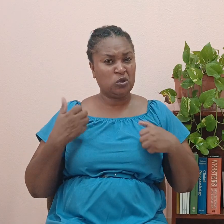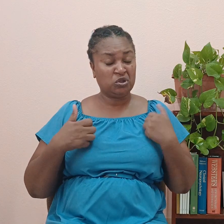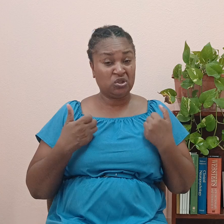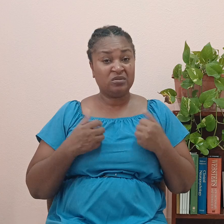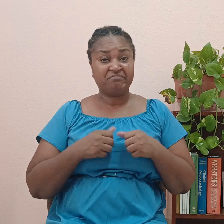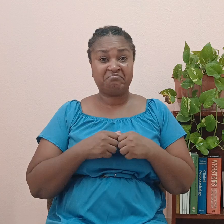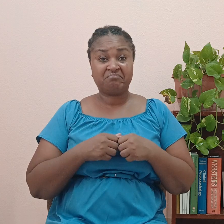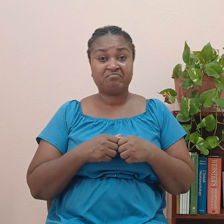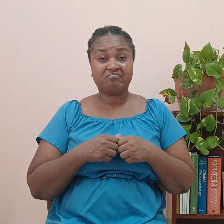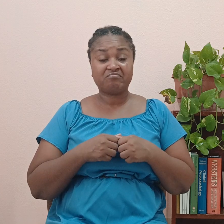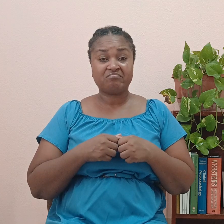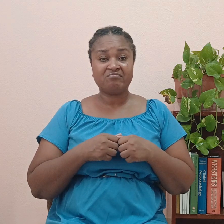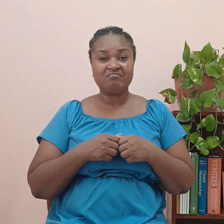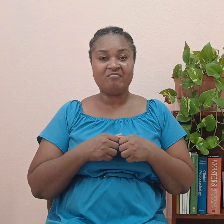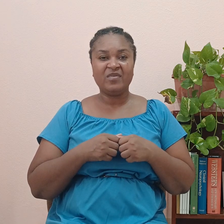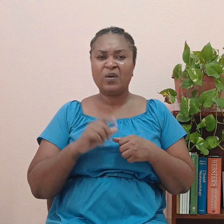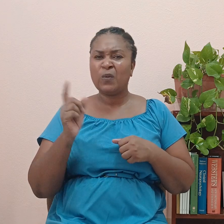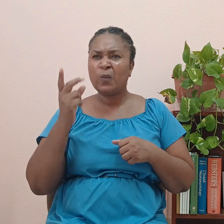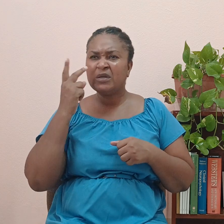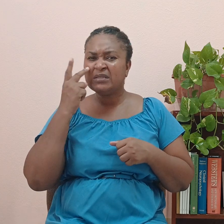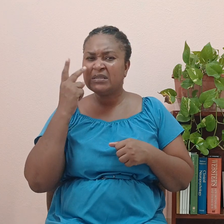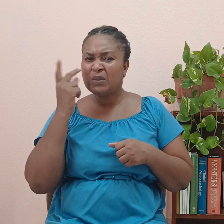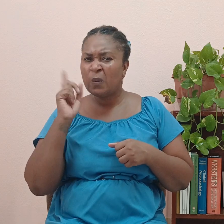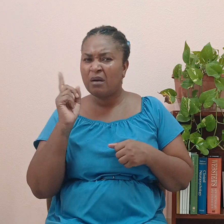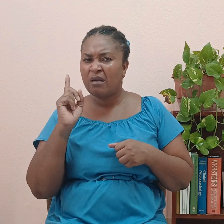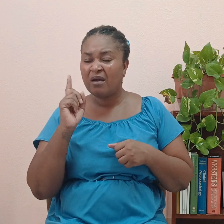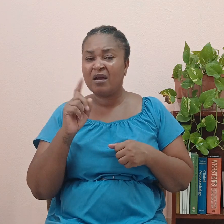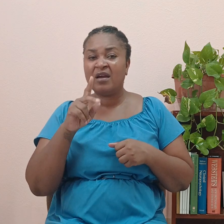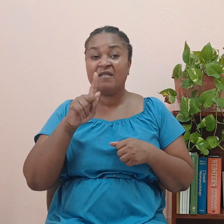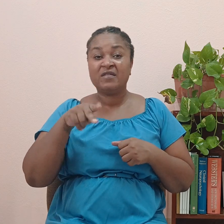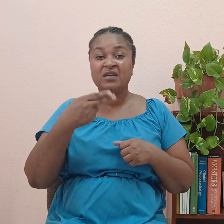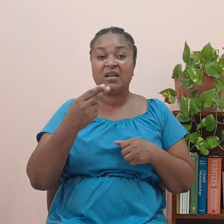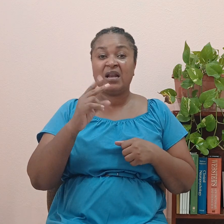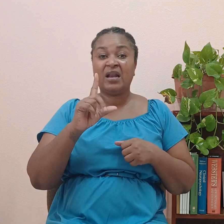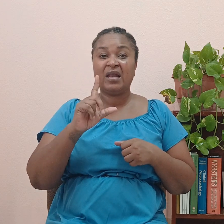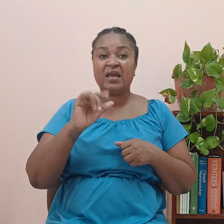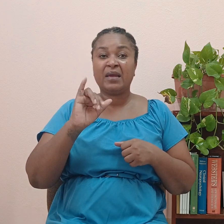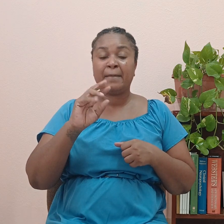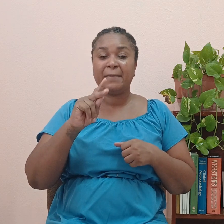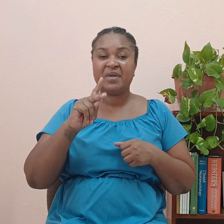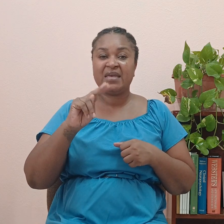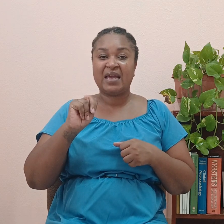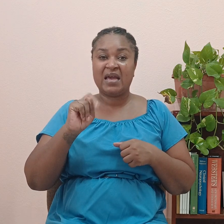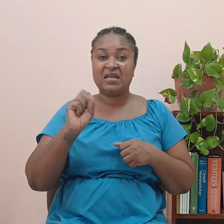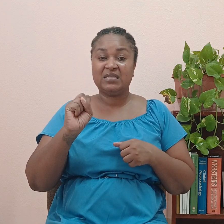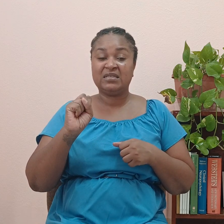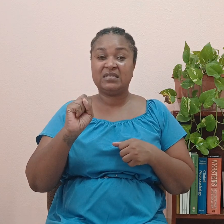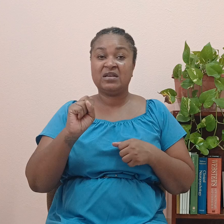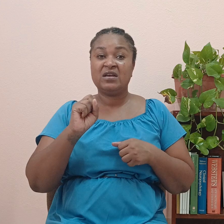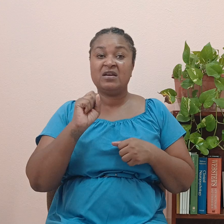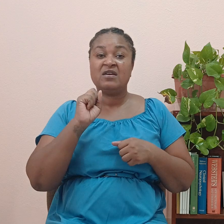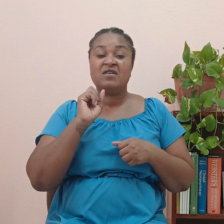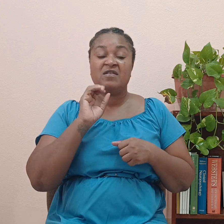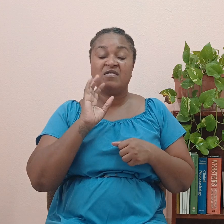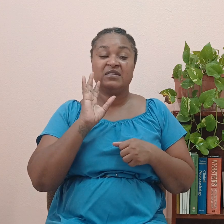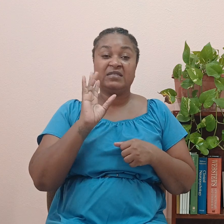in Philippians 4, verses 6 to 7, that our emotions,